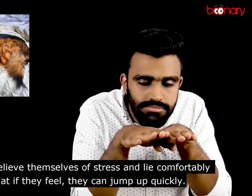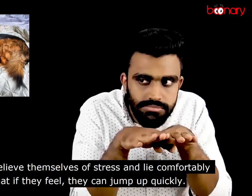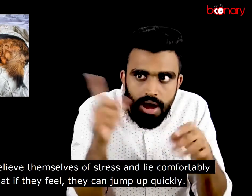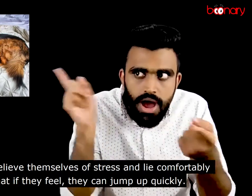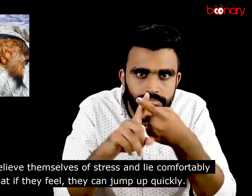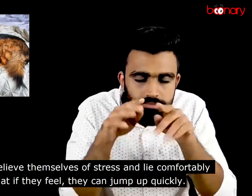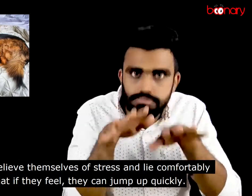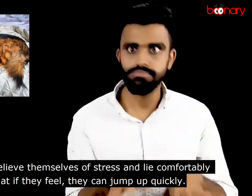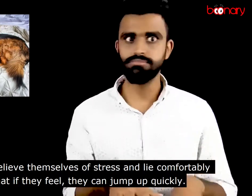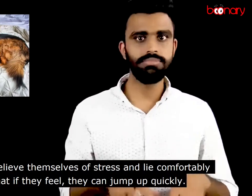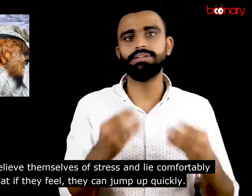quickly.